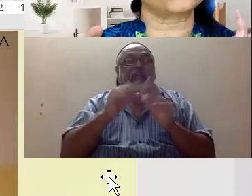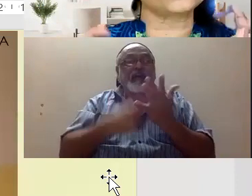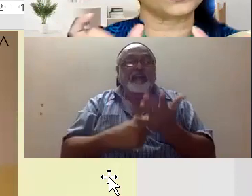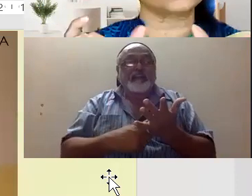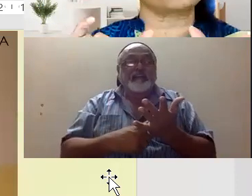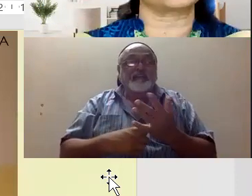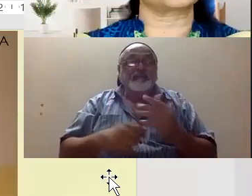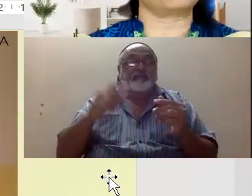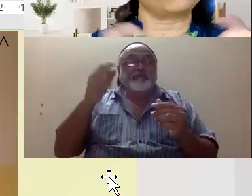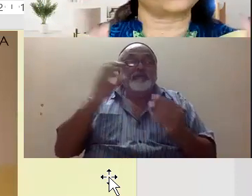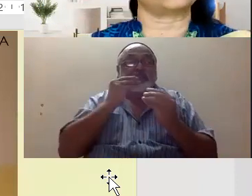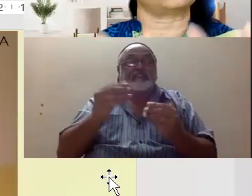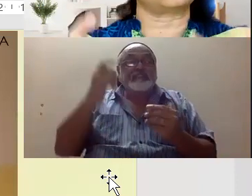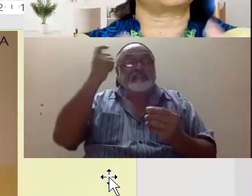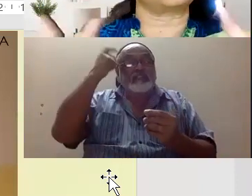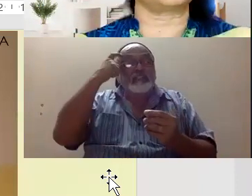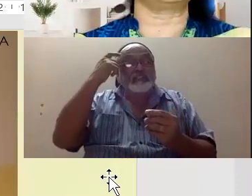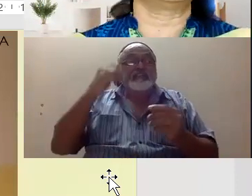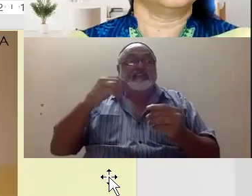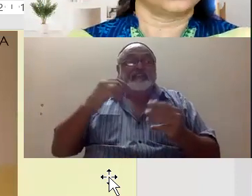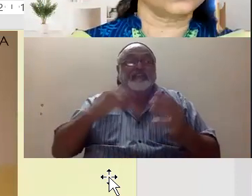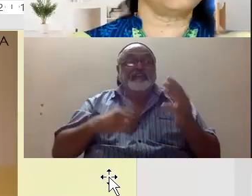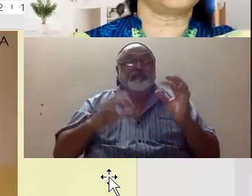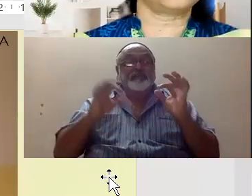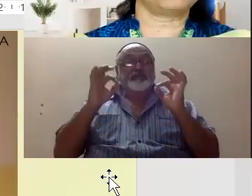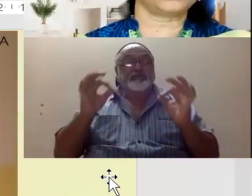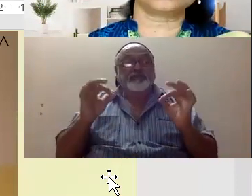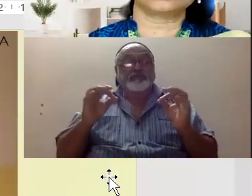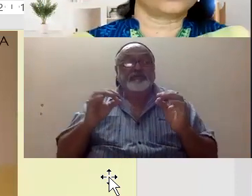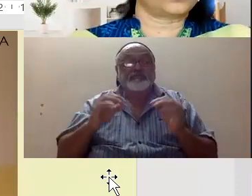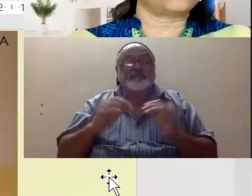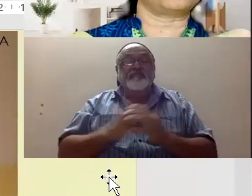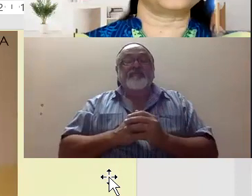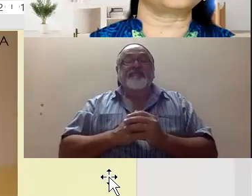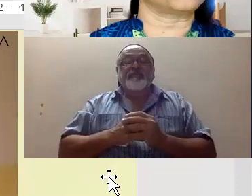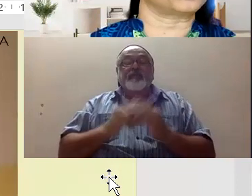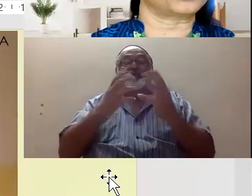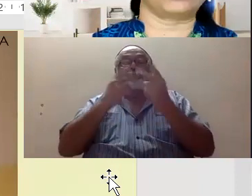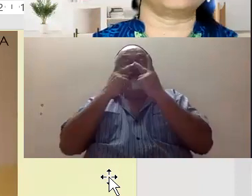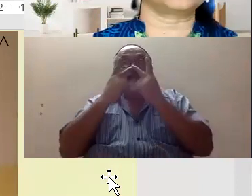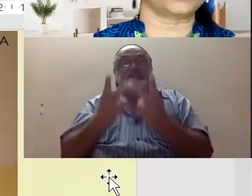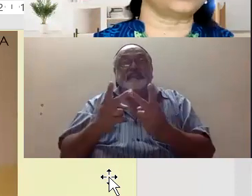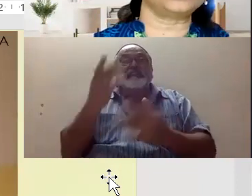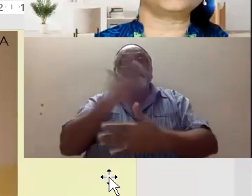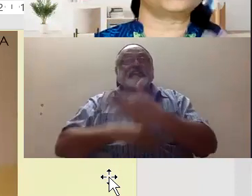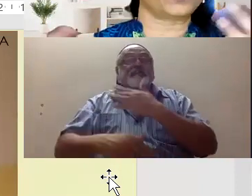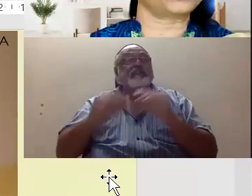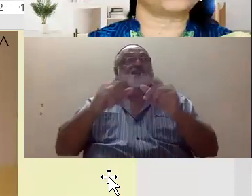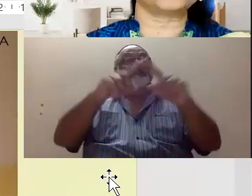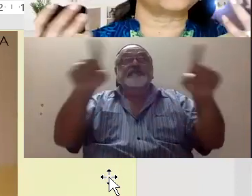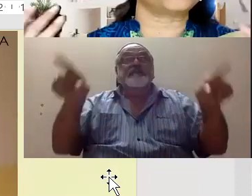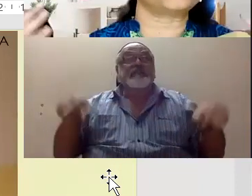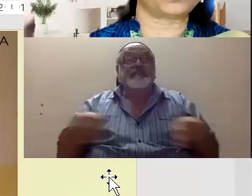the social entrepreneurship. If at all you want to look at disability space, we are open to having a chat with you